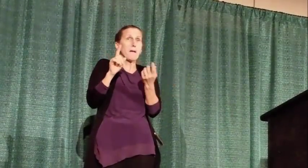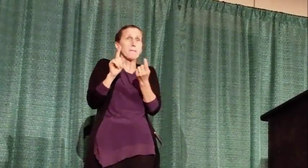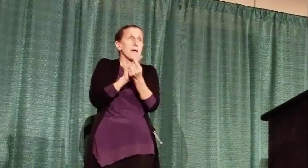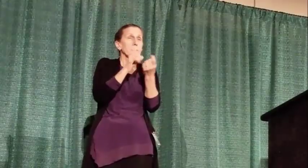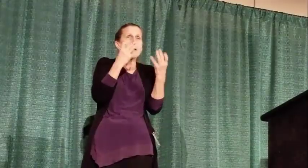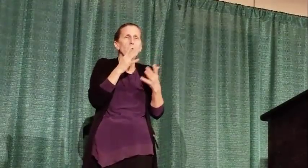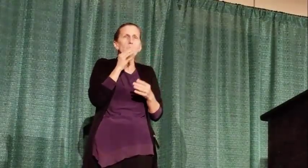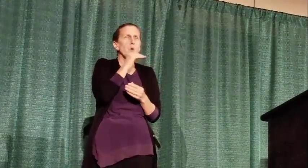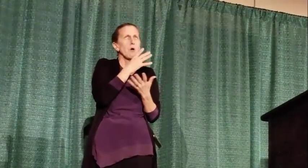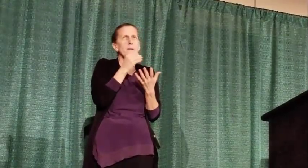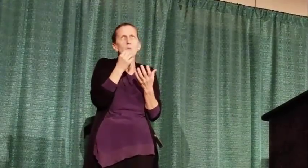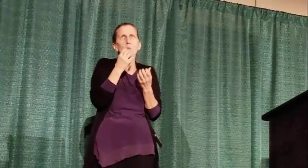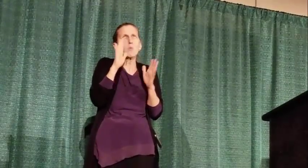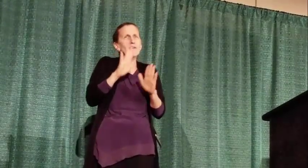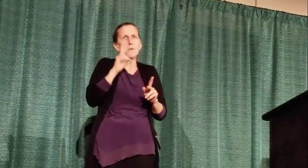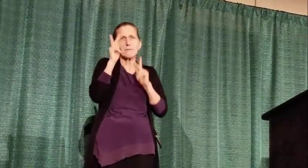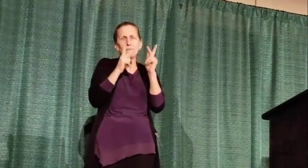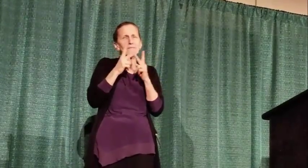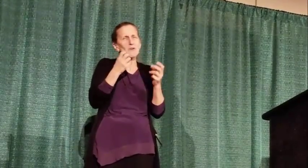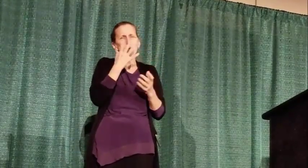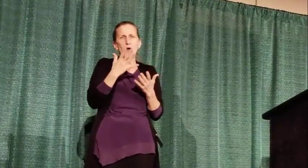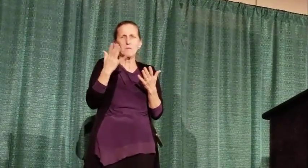wonderful people here back then in those days. Can you imagine?